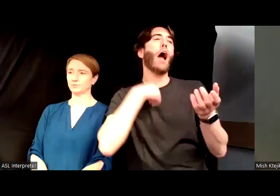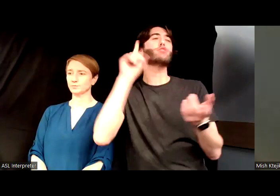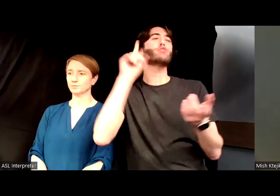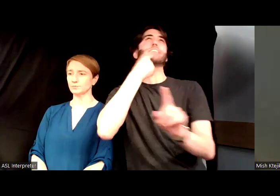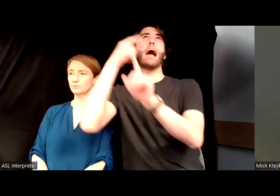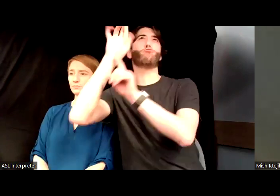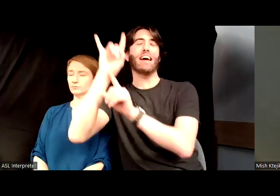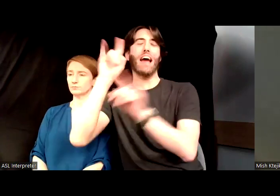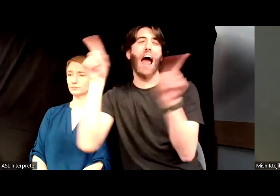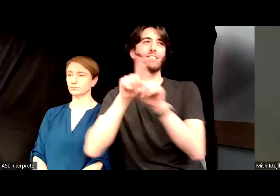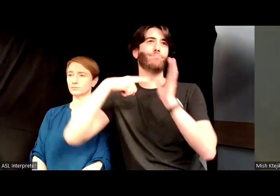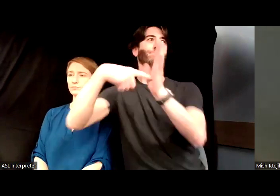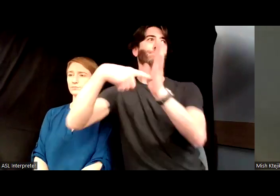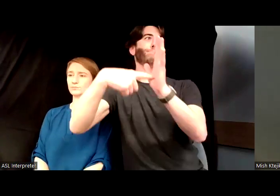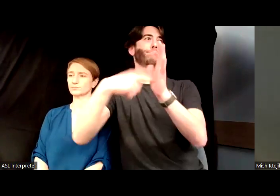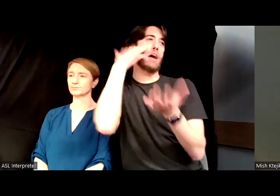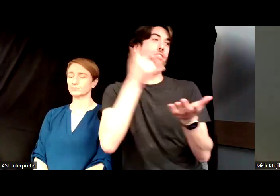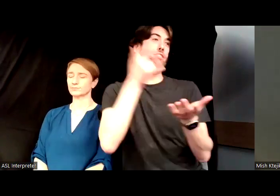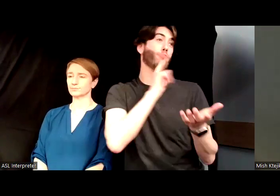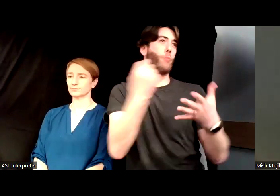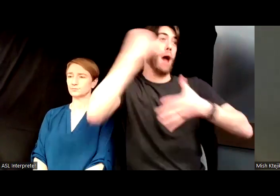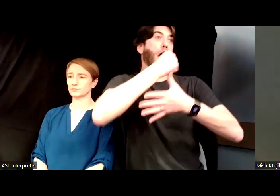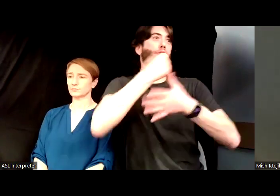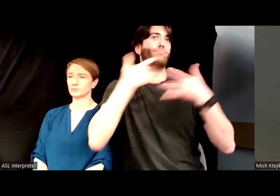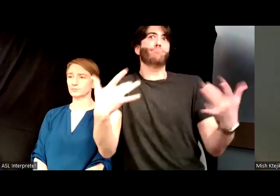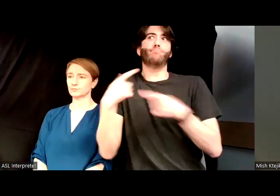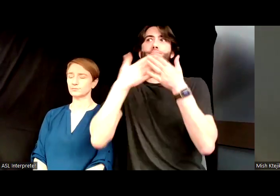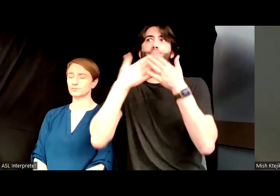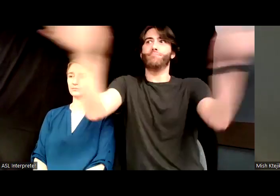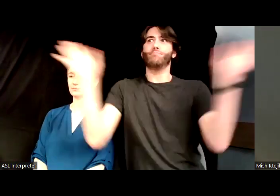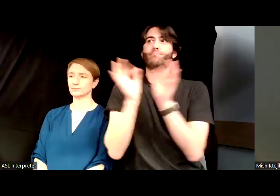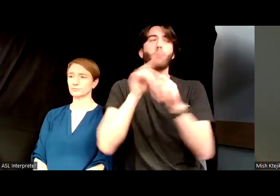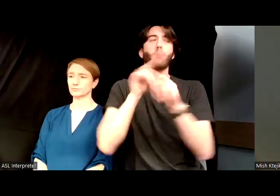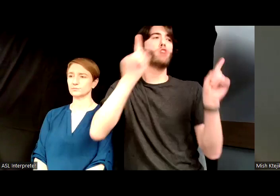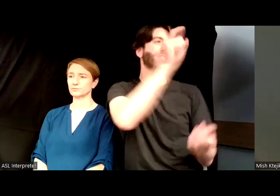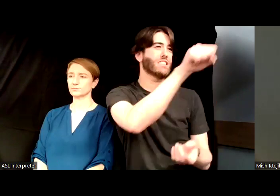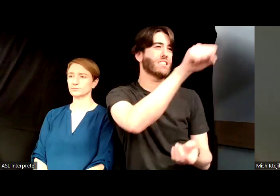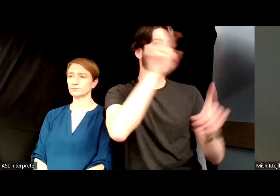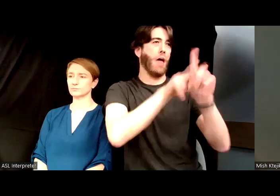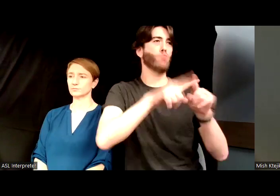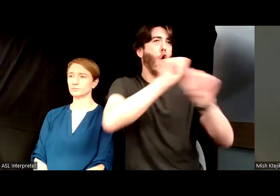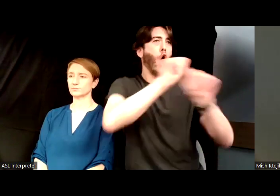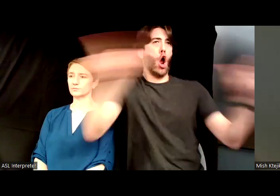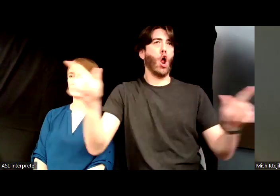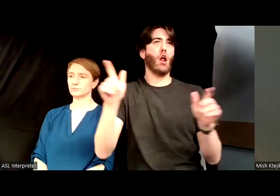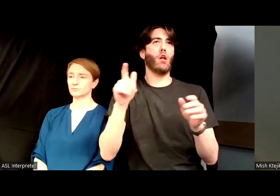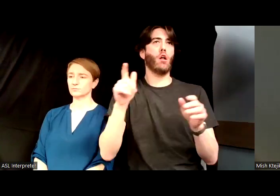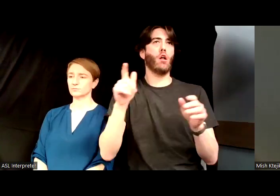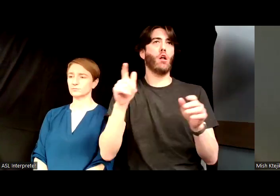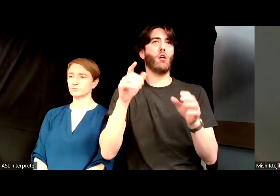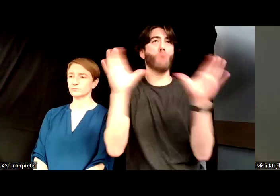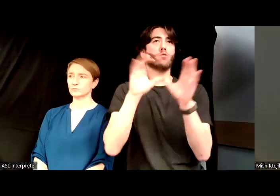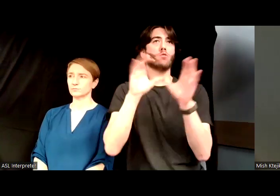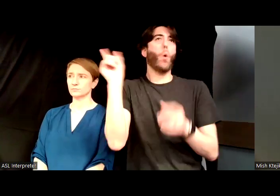can, yeah, I can clarify. So, all right, I'm just using that as an example because that's our primary mode of certification, but